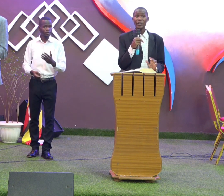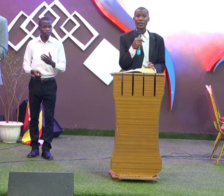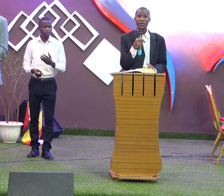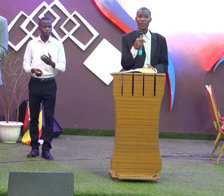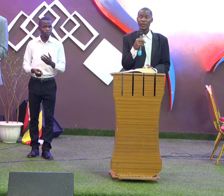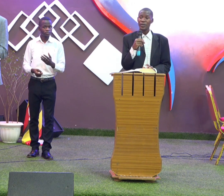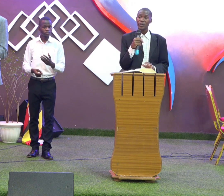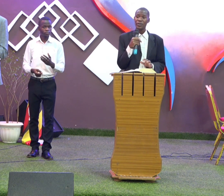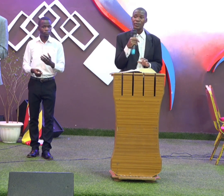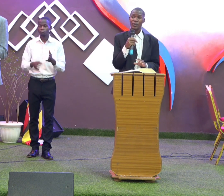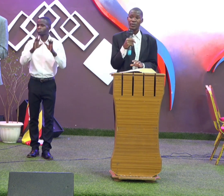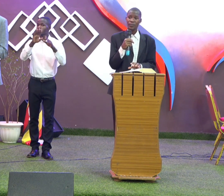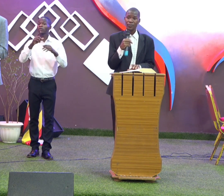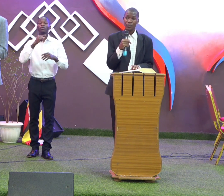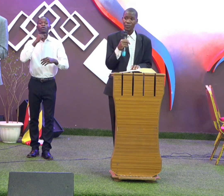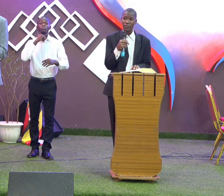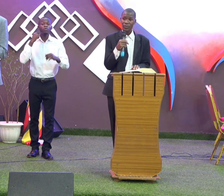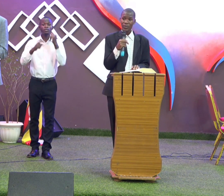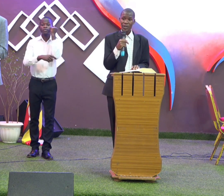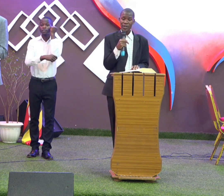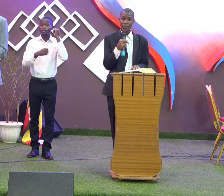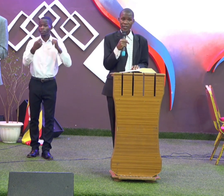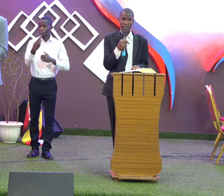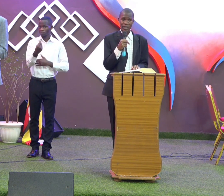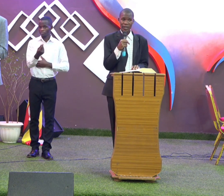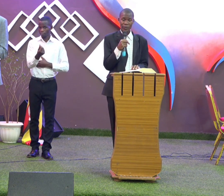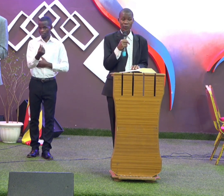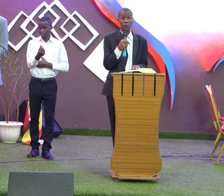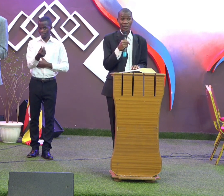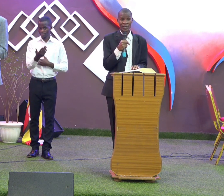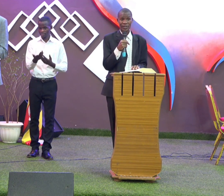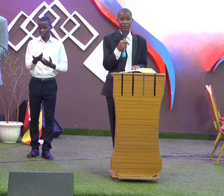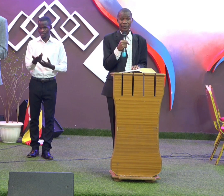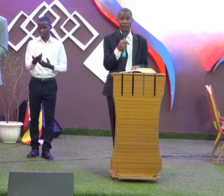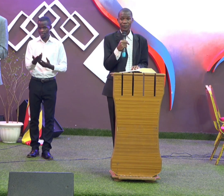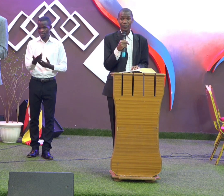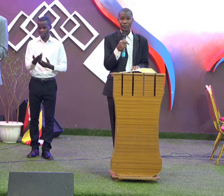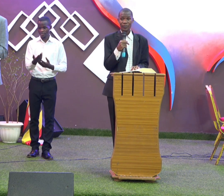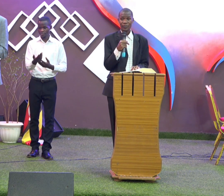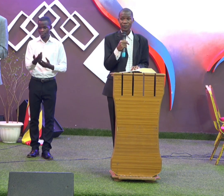away omusumba yabba sent the pastor stole money